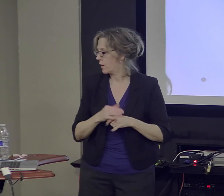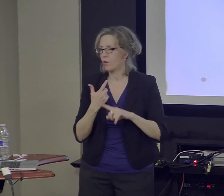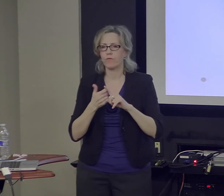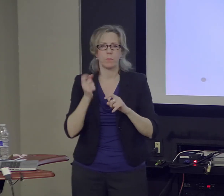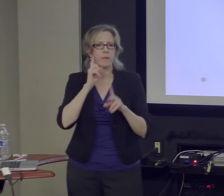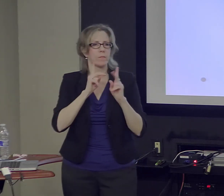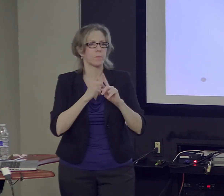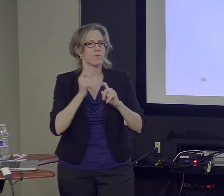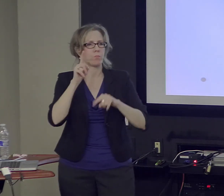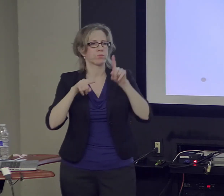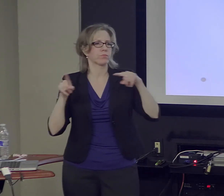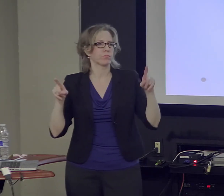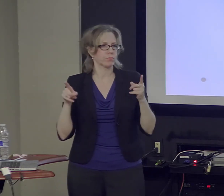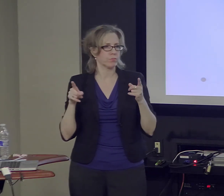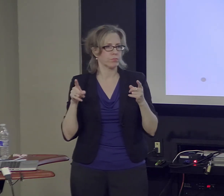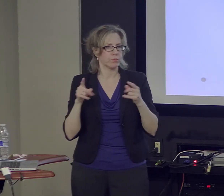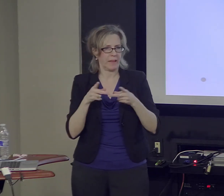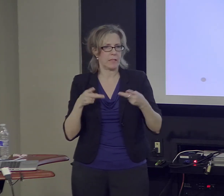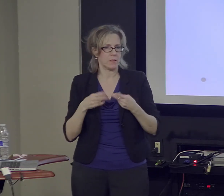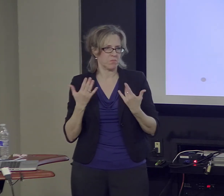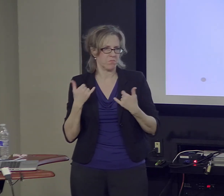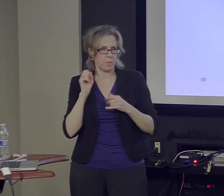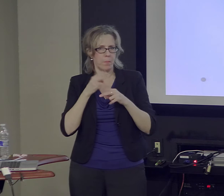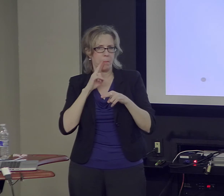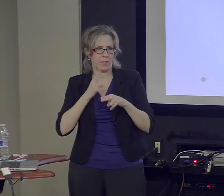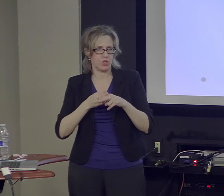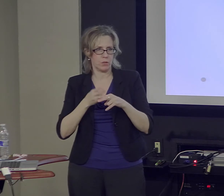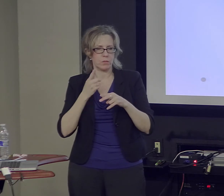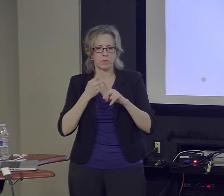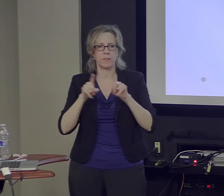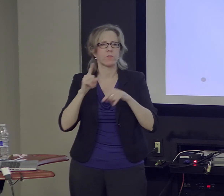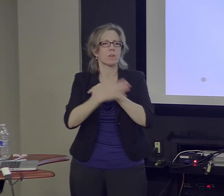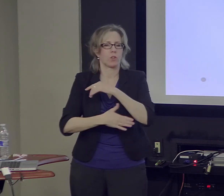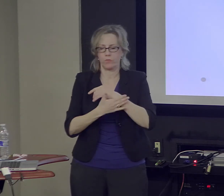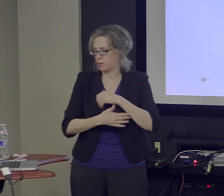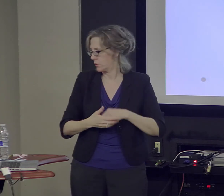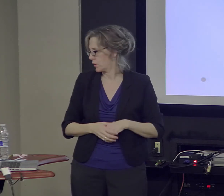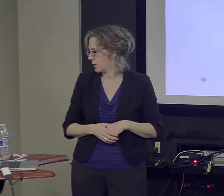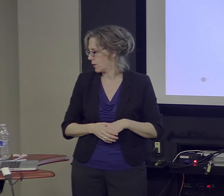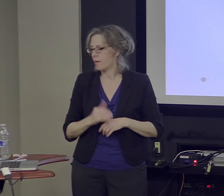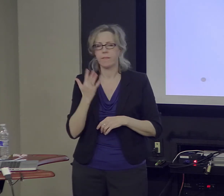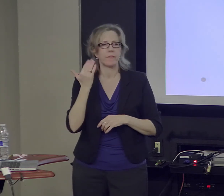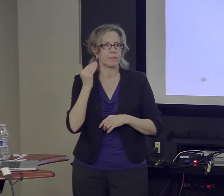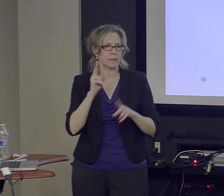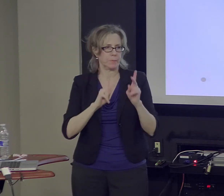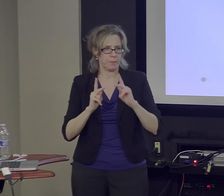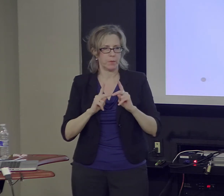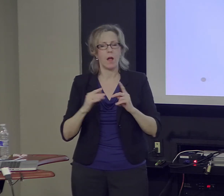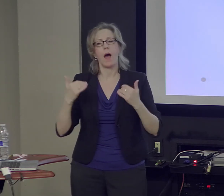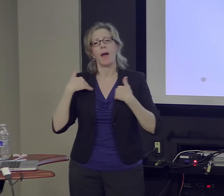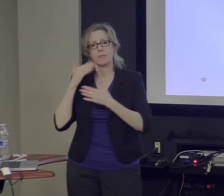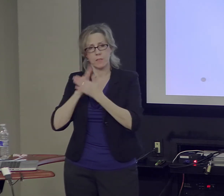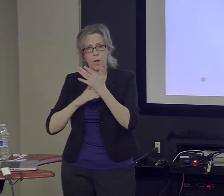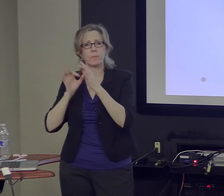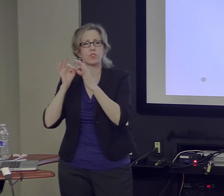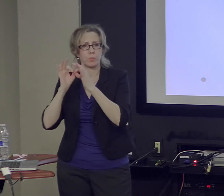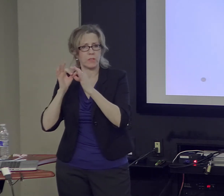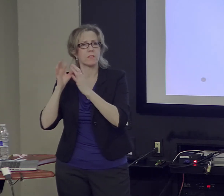The first group of data was collected from a variety of different places, as I mentioned, 15 different